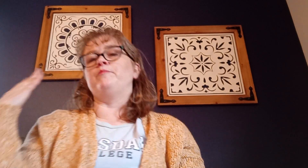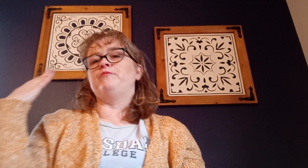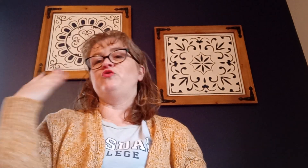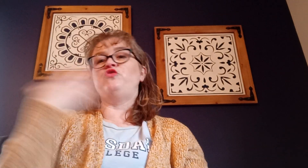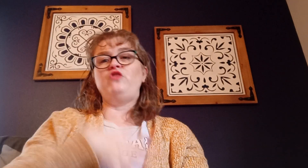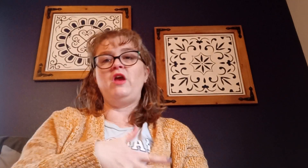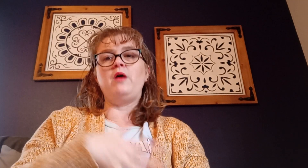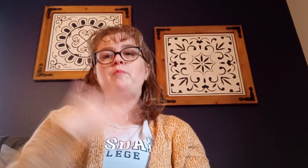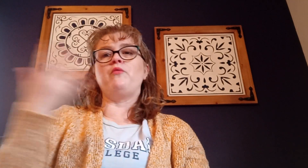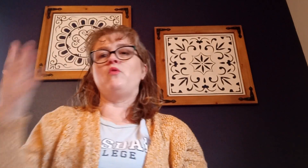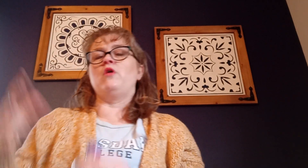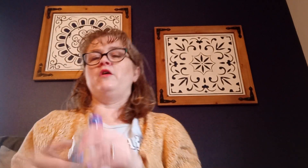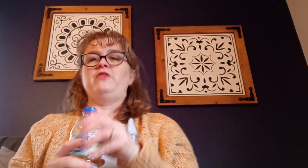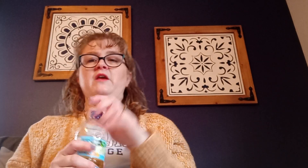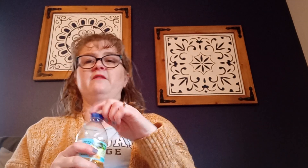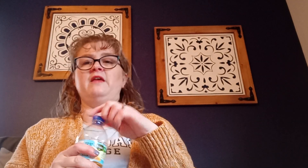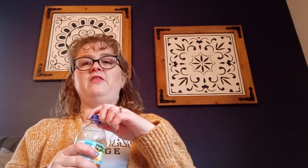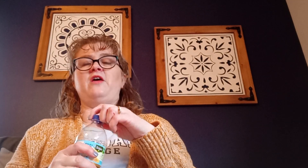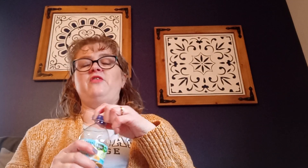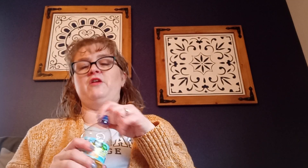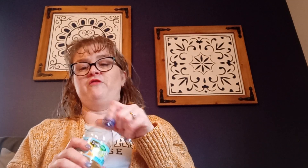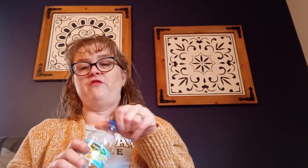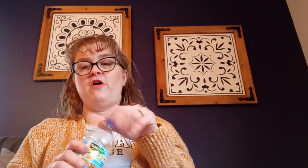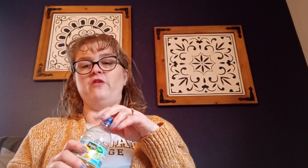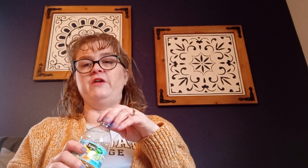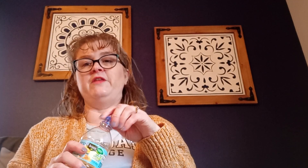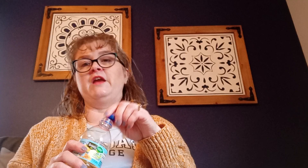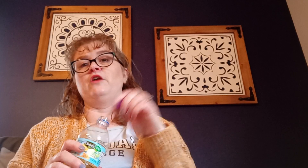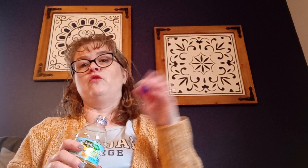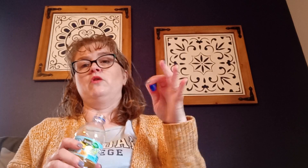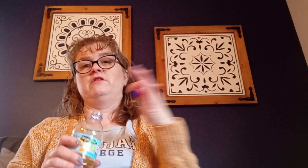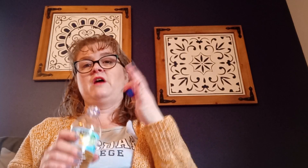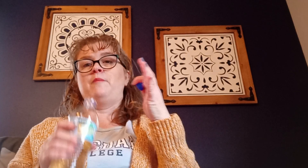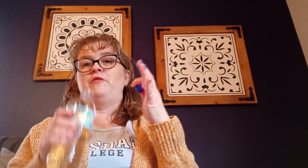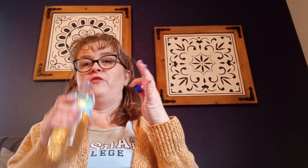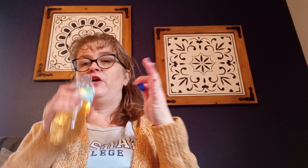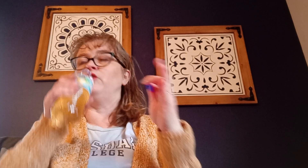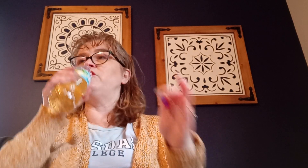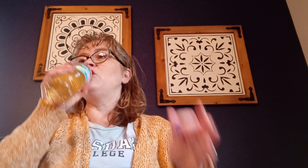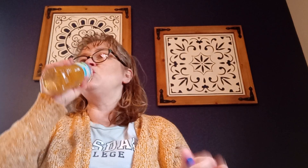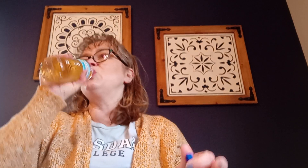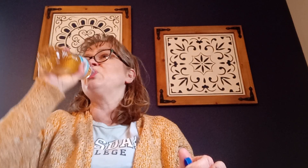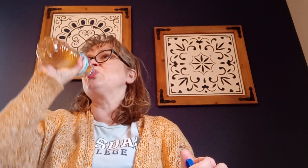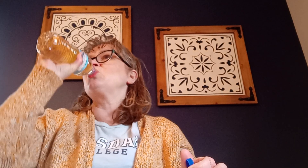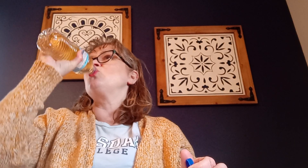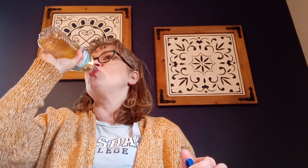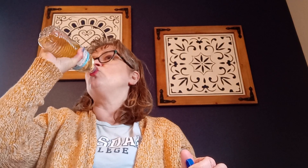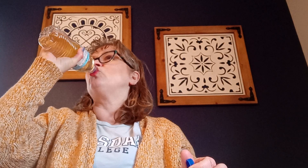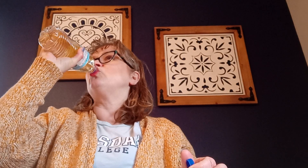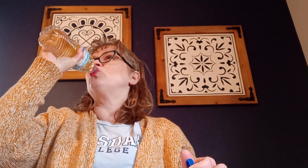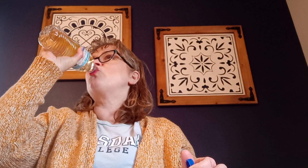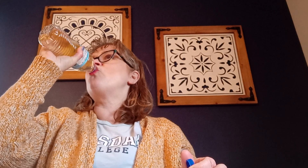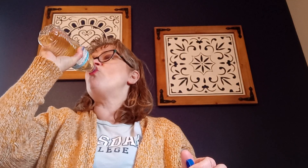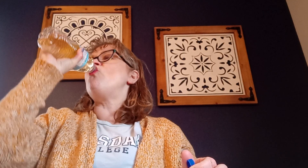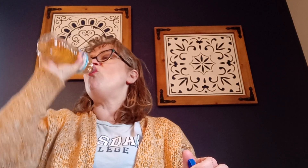ship or things like that have fallen, they can grow on top of those.